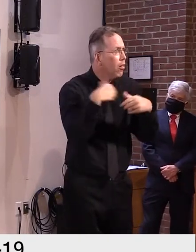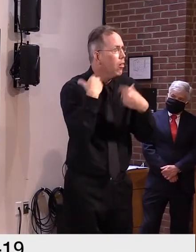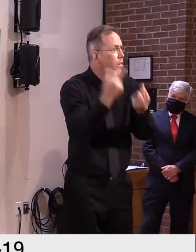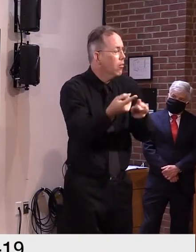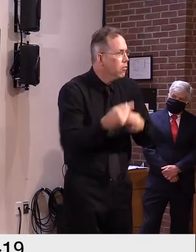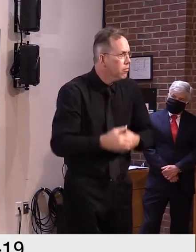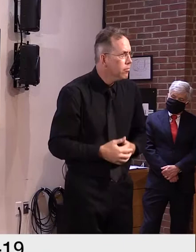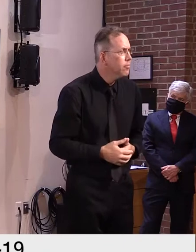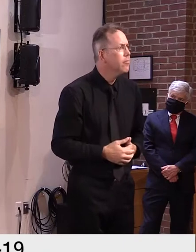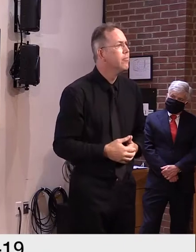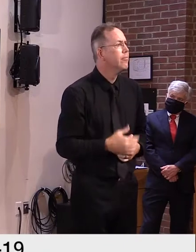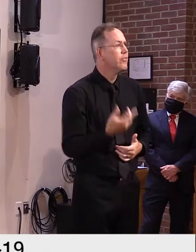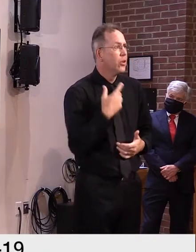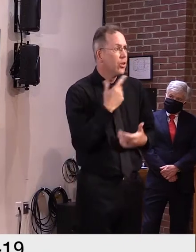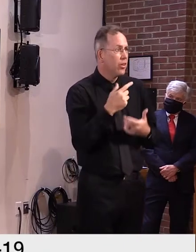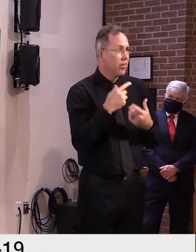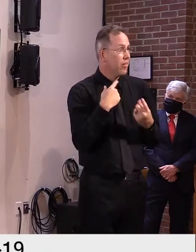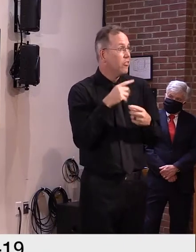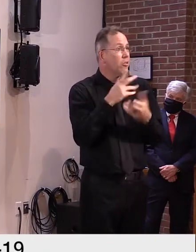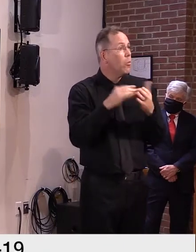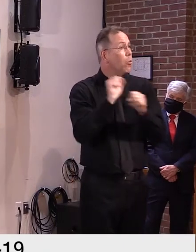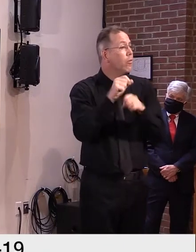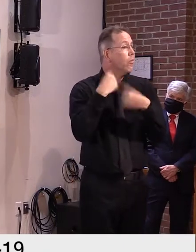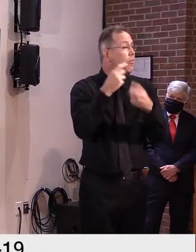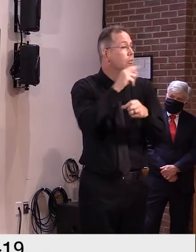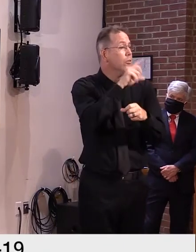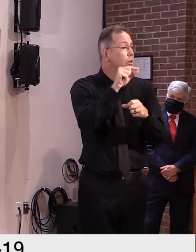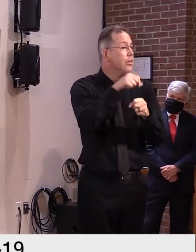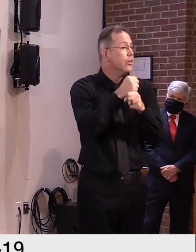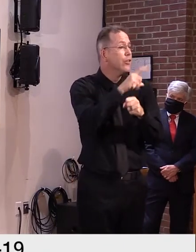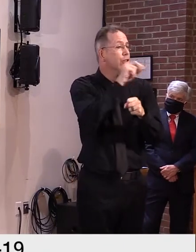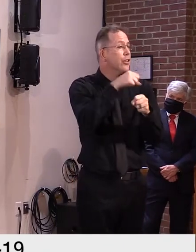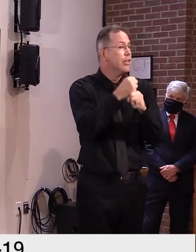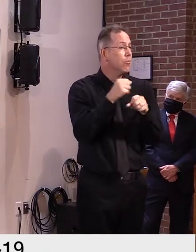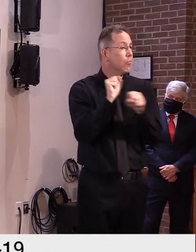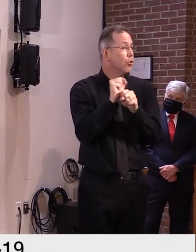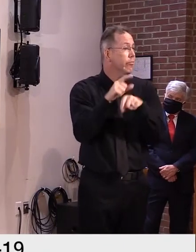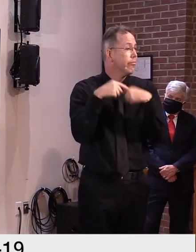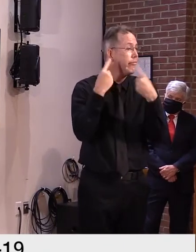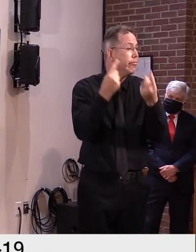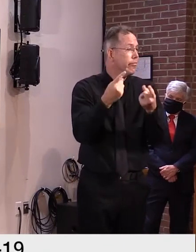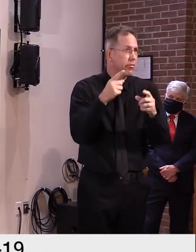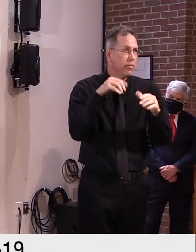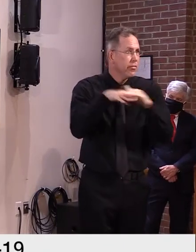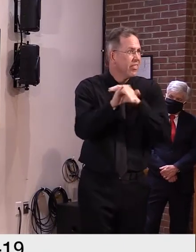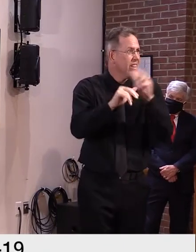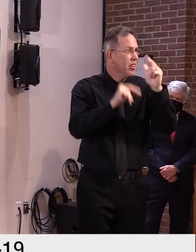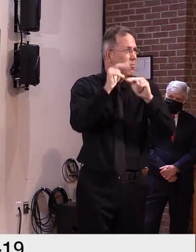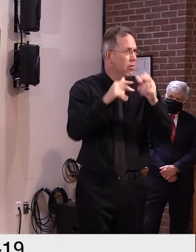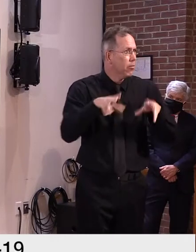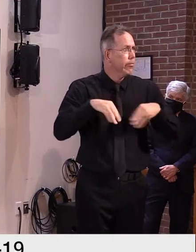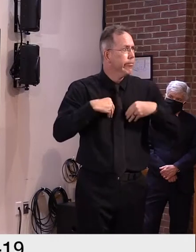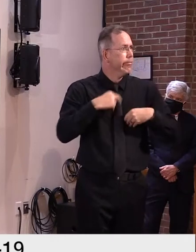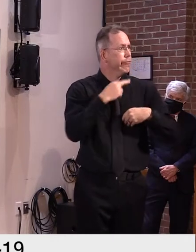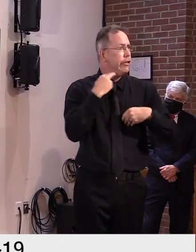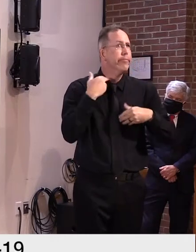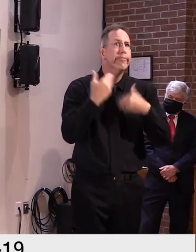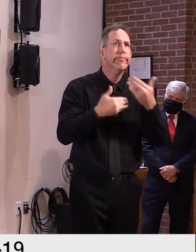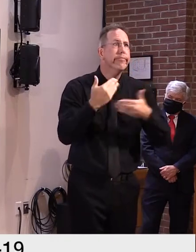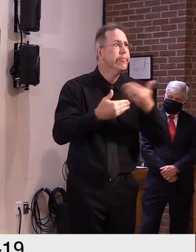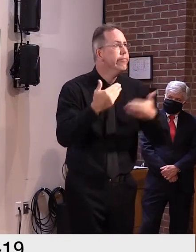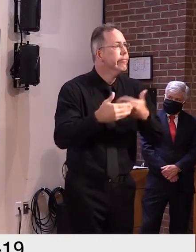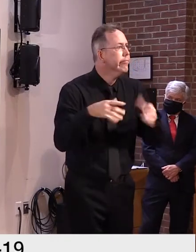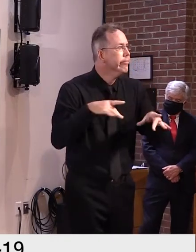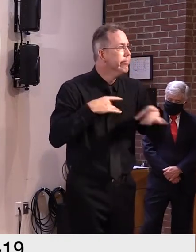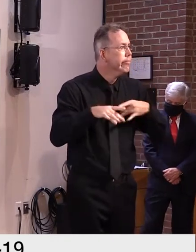or 30 years. So we have to think about the risk to them as well. And though we, of course, prioritize kids and